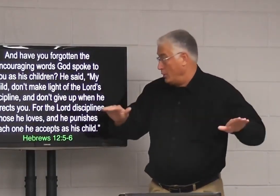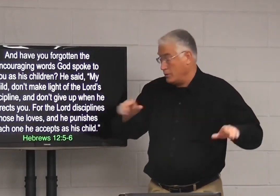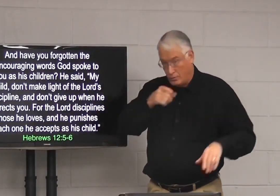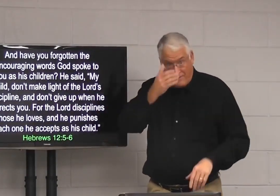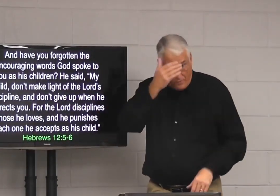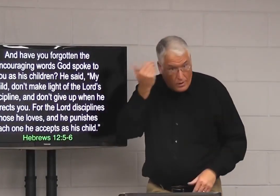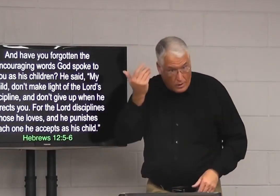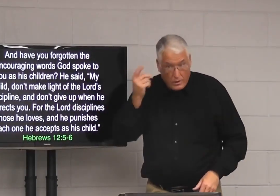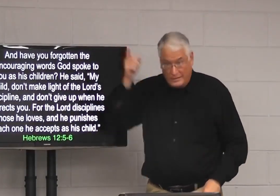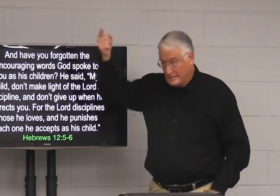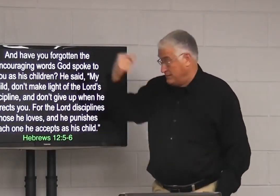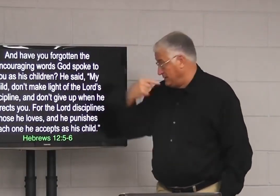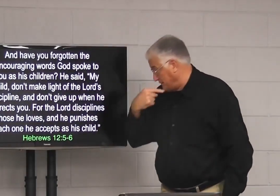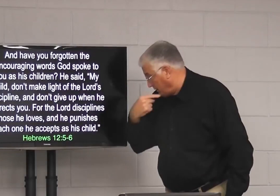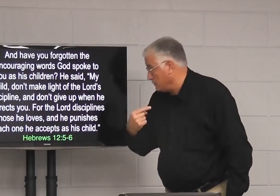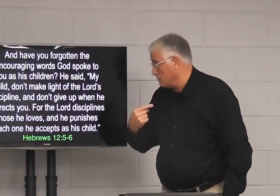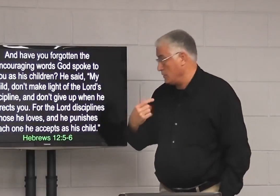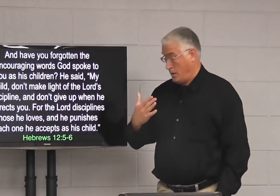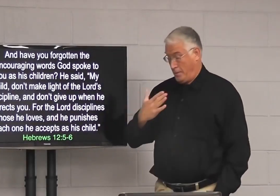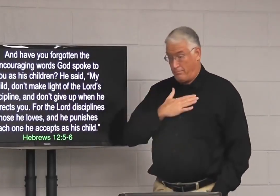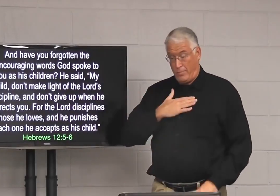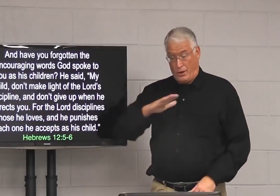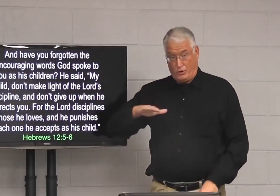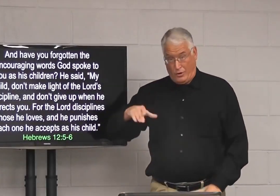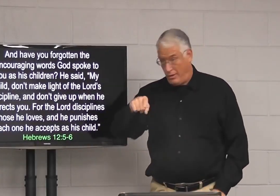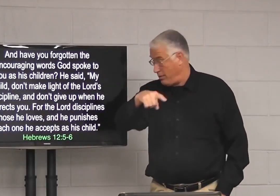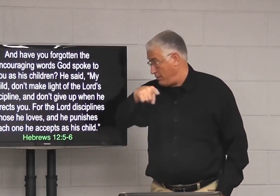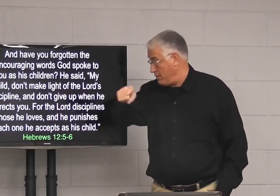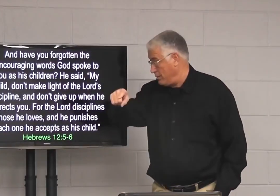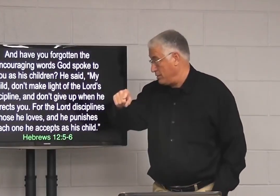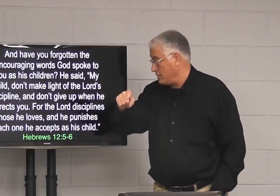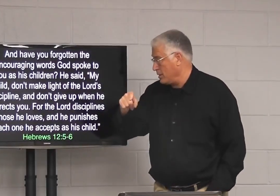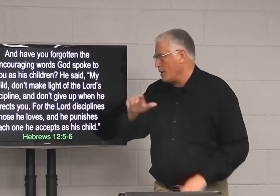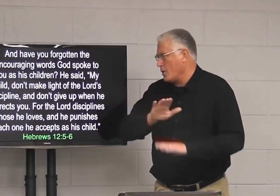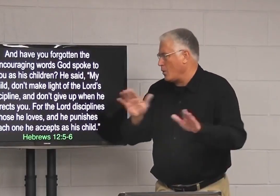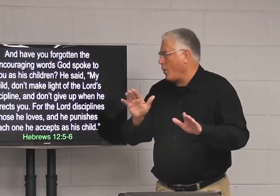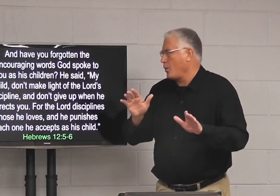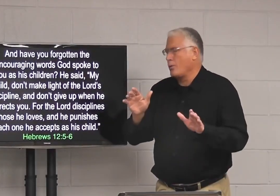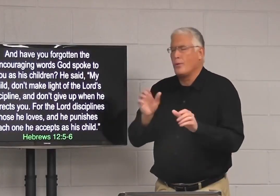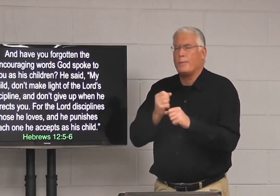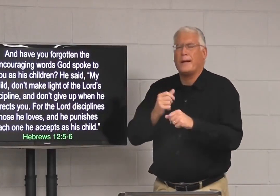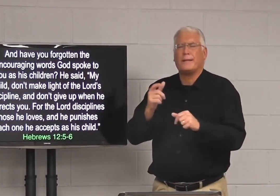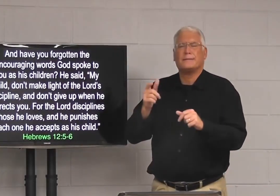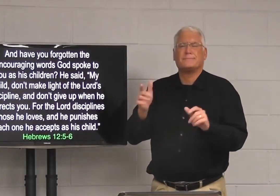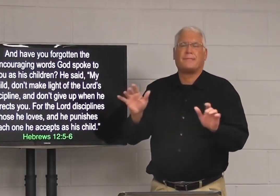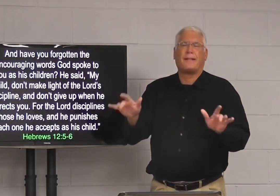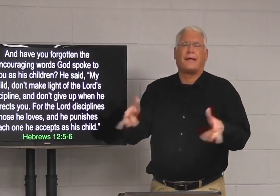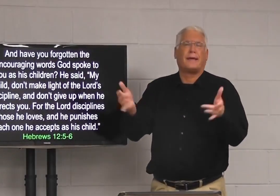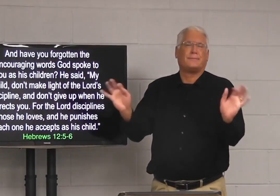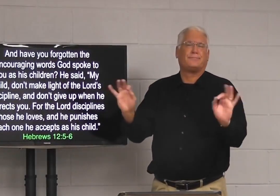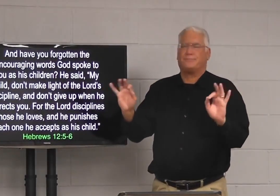children? Have you forgotten? He said, my child, don't make